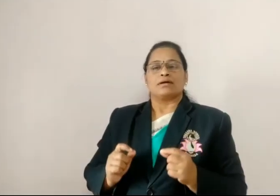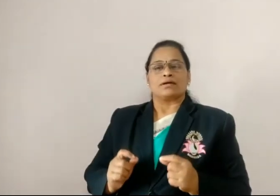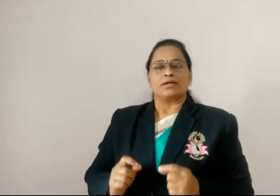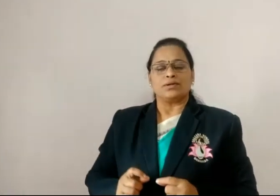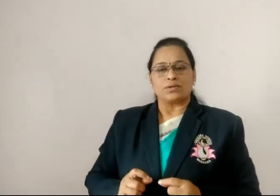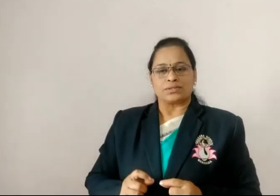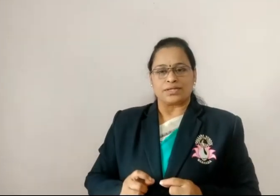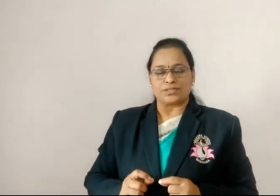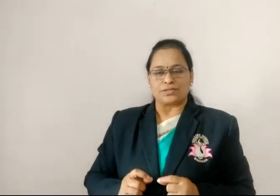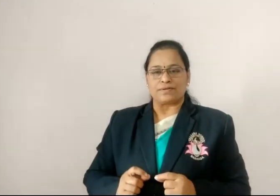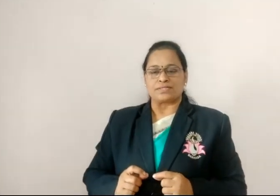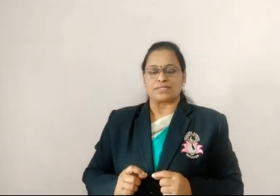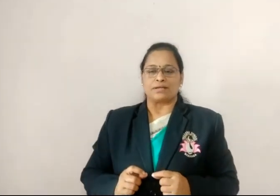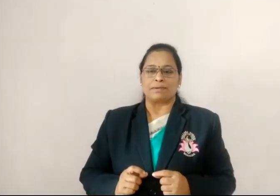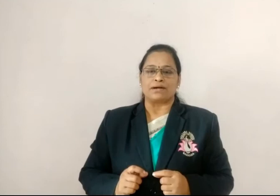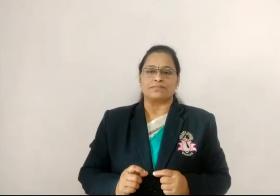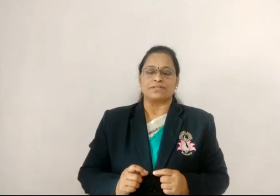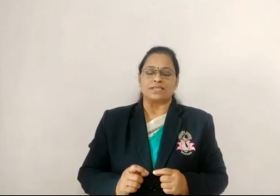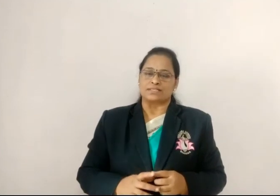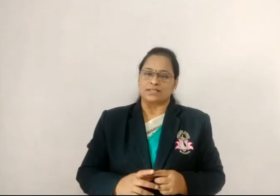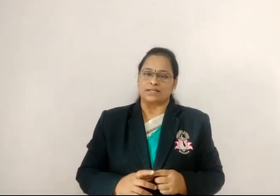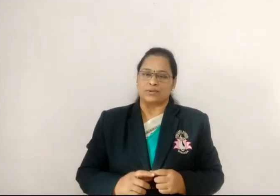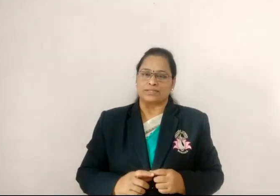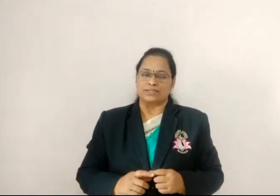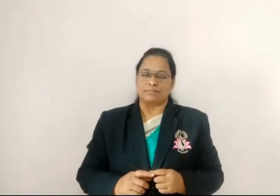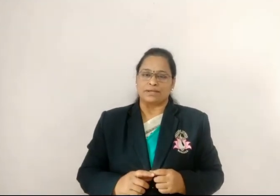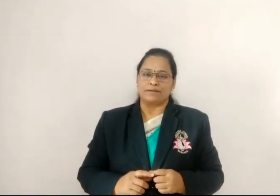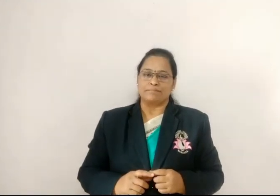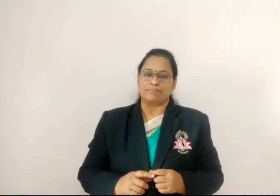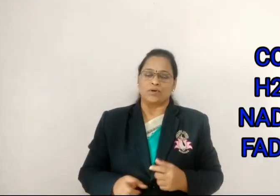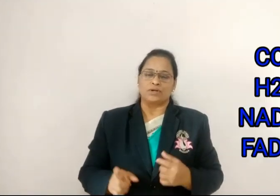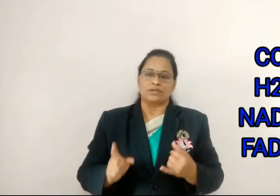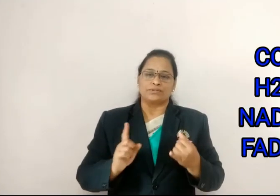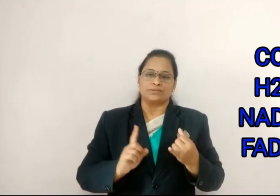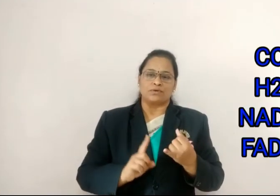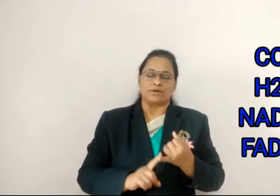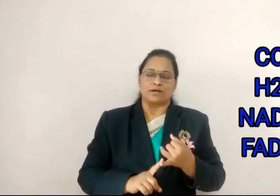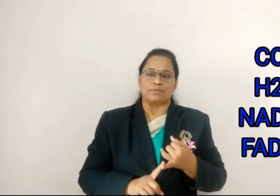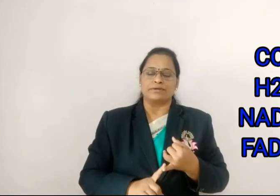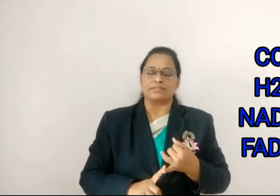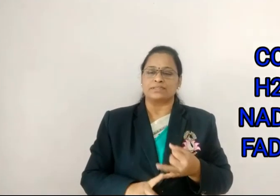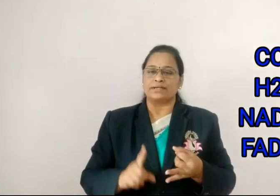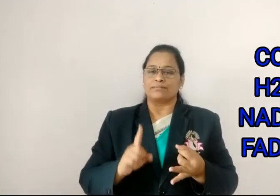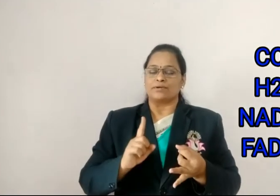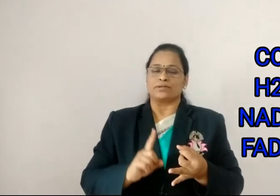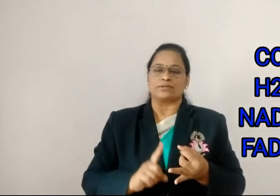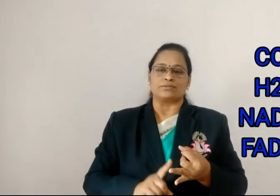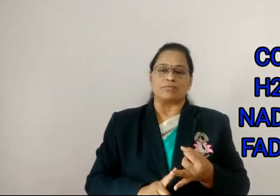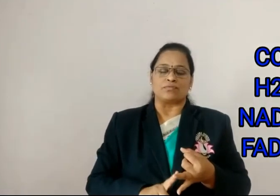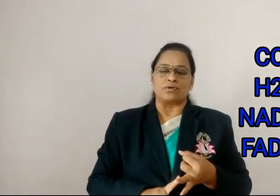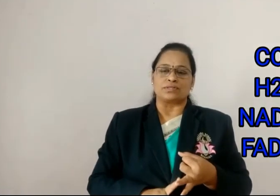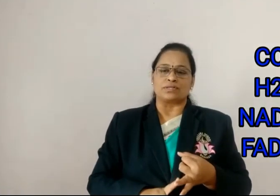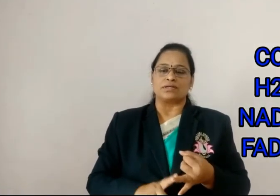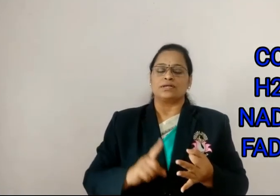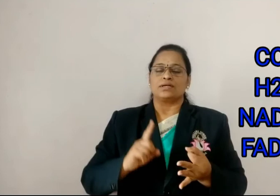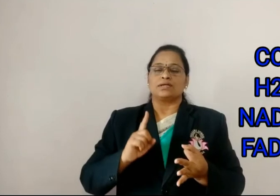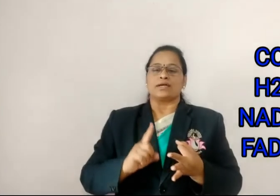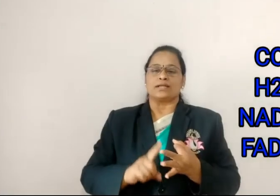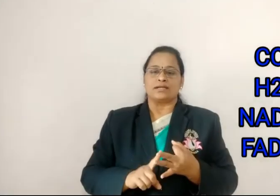In the oxidation of acetyl part of this acetyl coenzyme A, molecules of carbon dioxide, molecules of water,